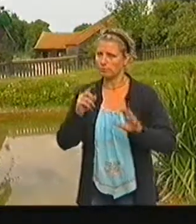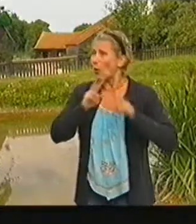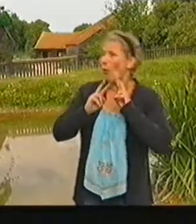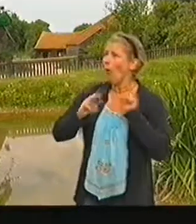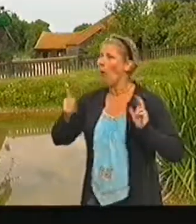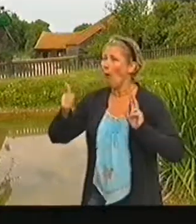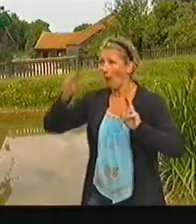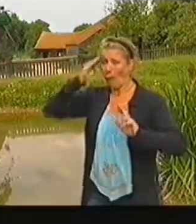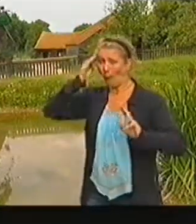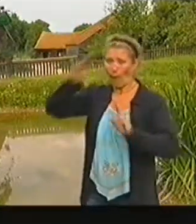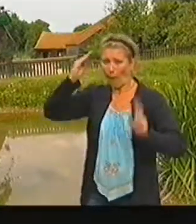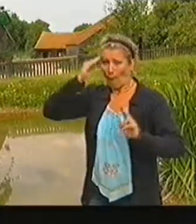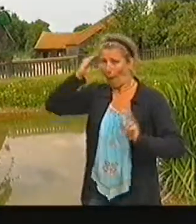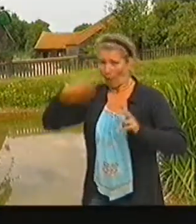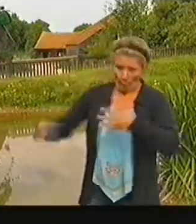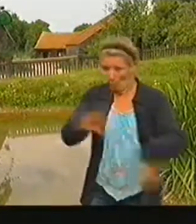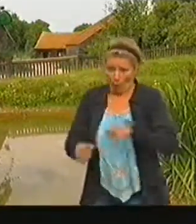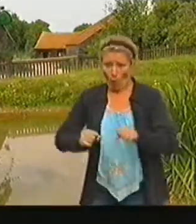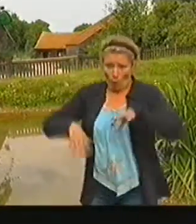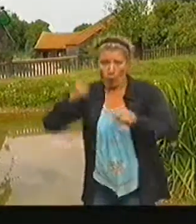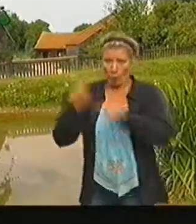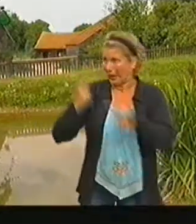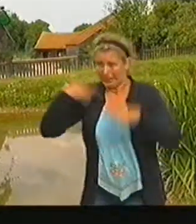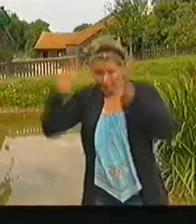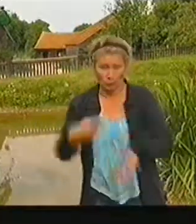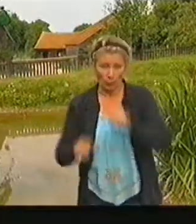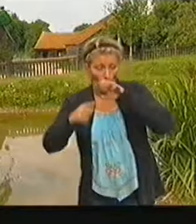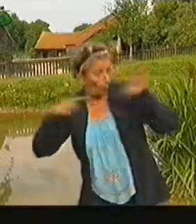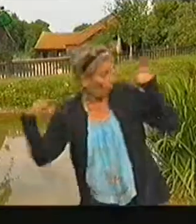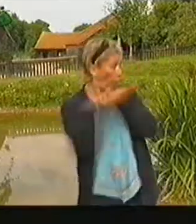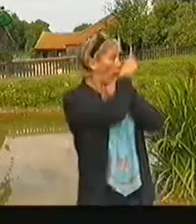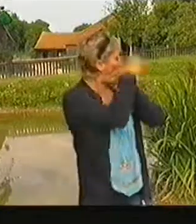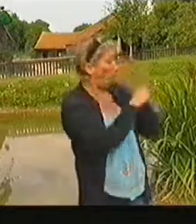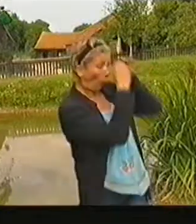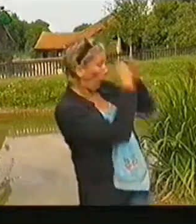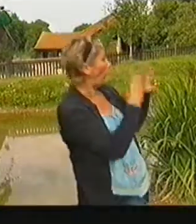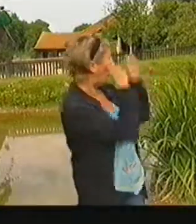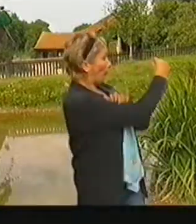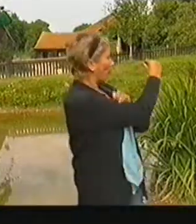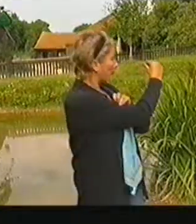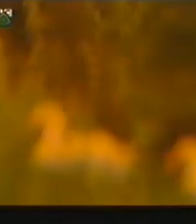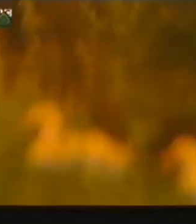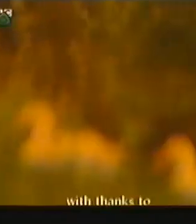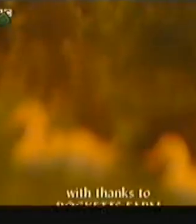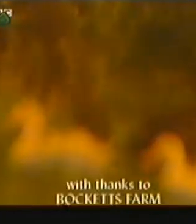away, Dad," they answered, and they grabbed a trolley each and went rushing off down the tunnel.